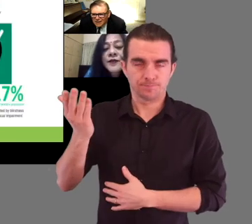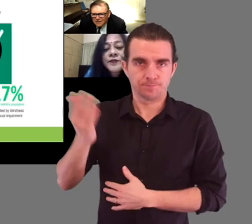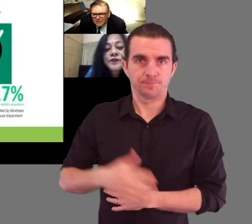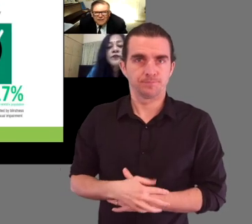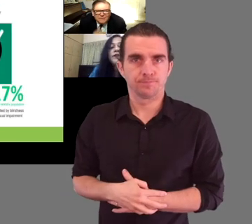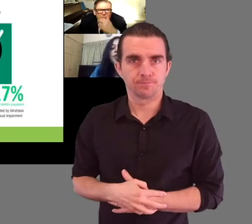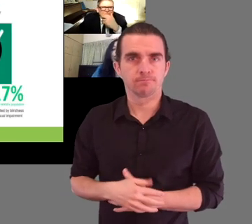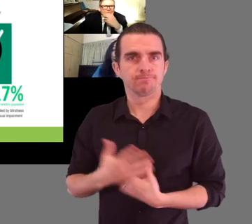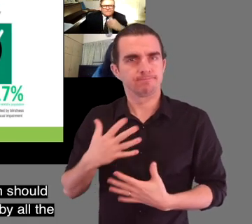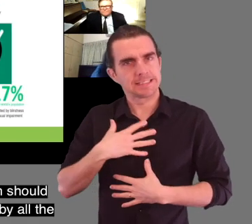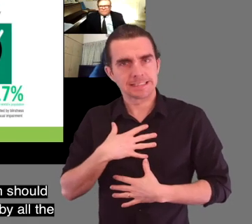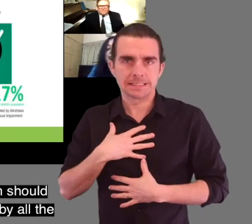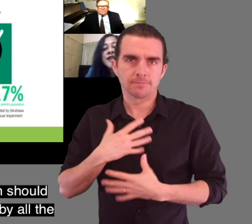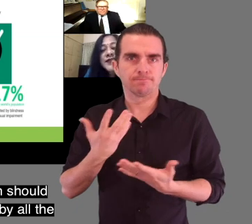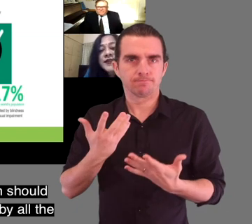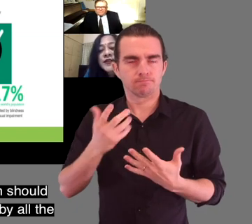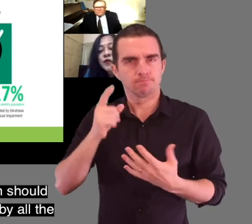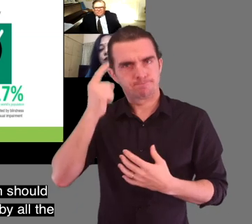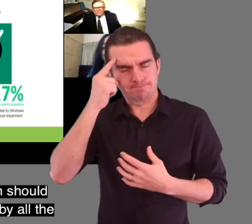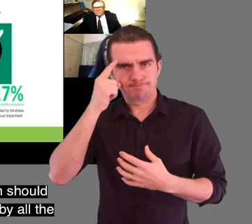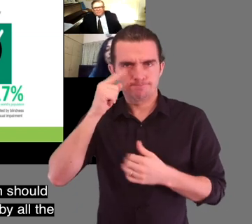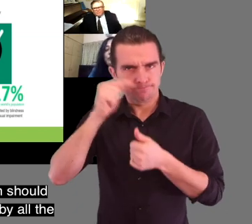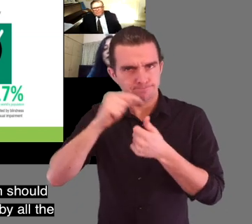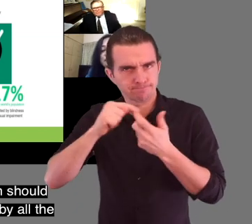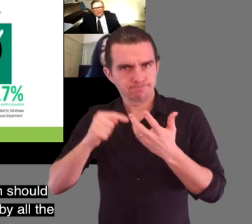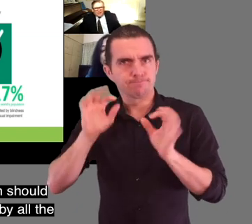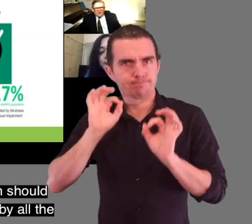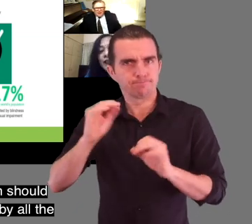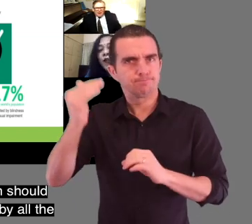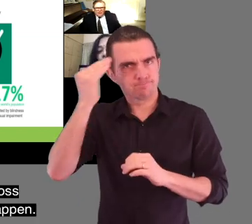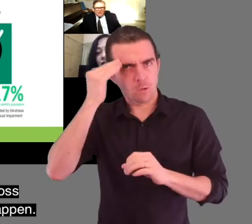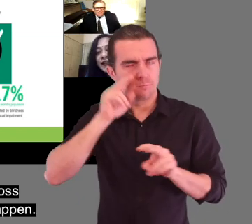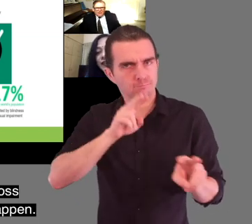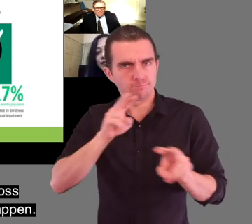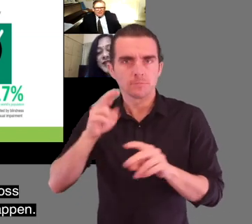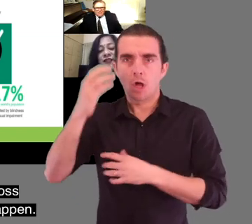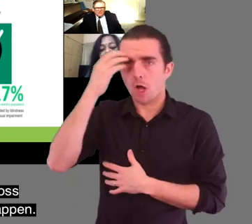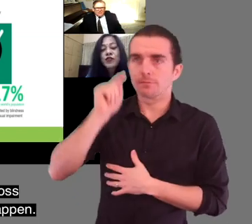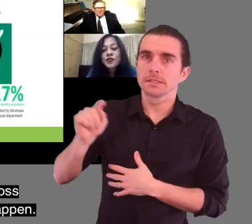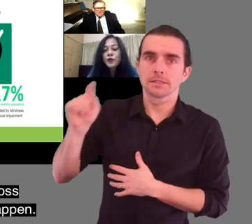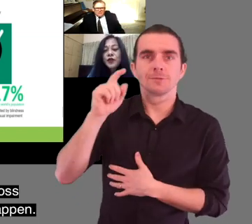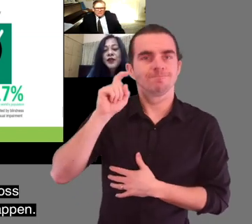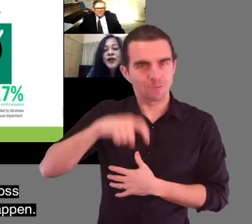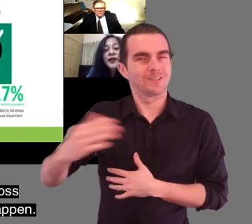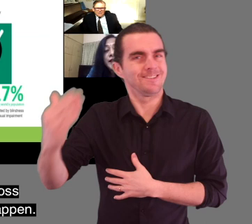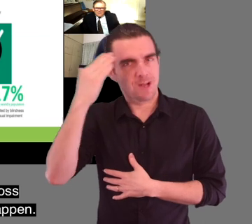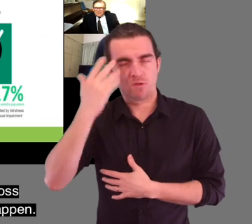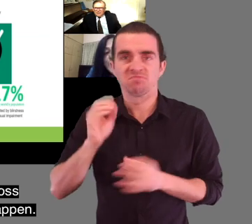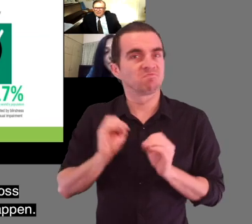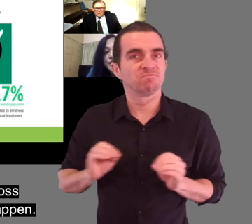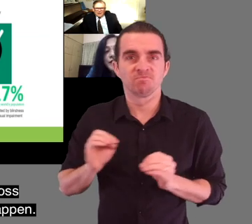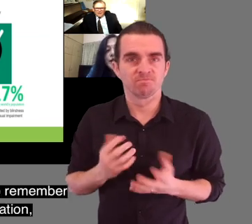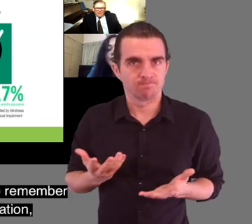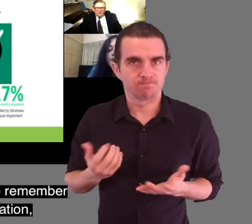Next. These concerns, which should have been considered by all the governments across the world, did not